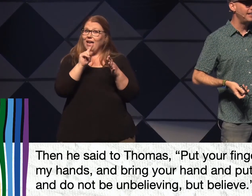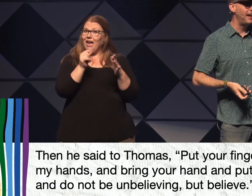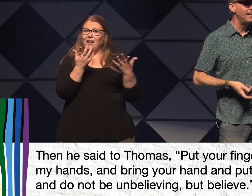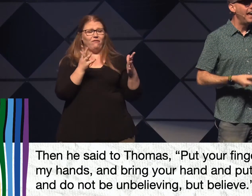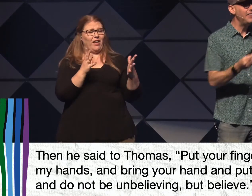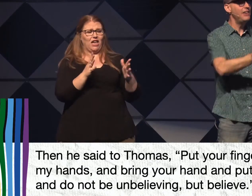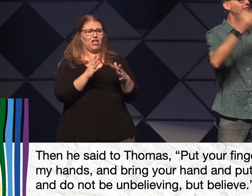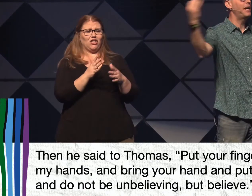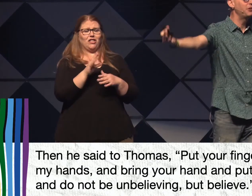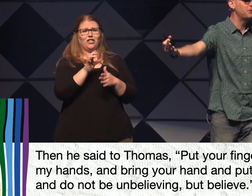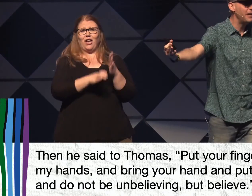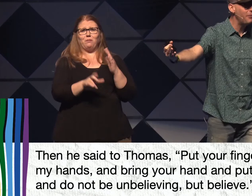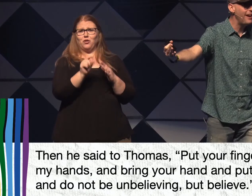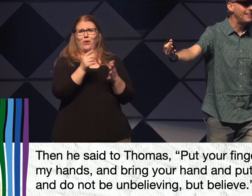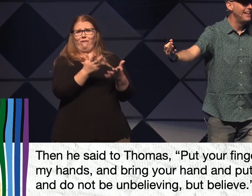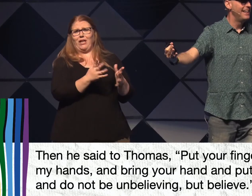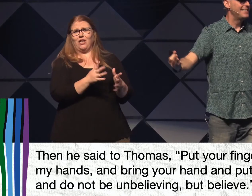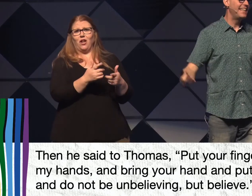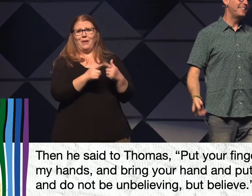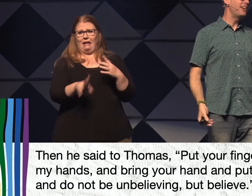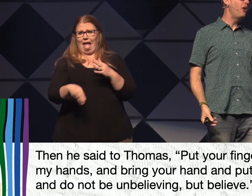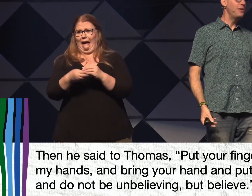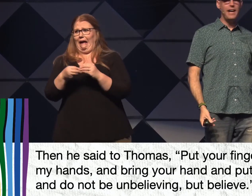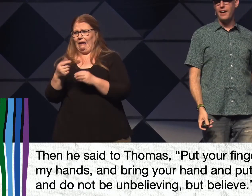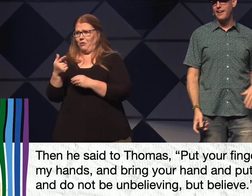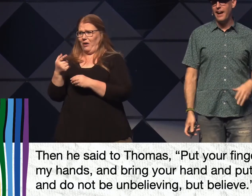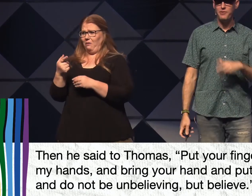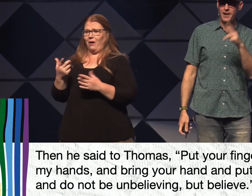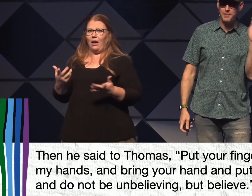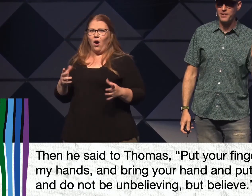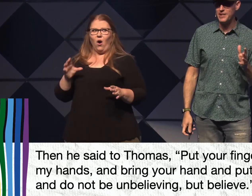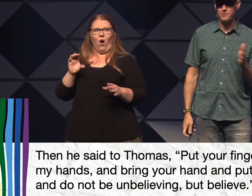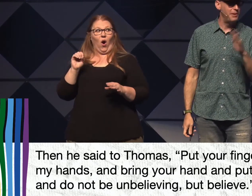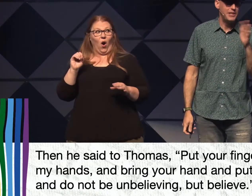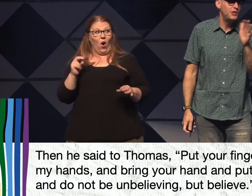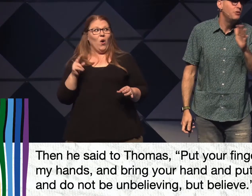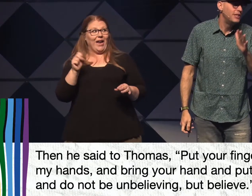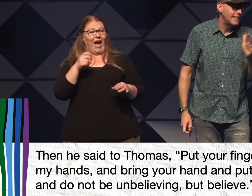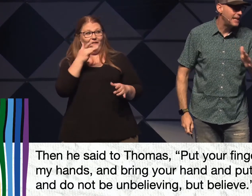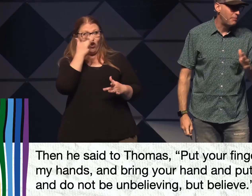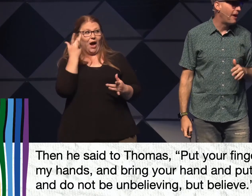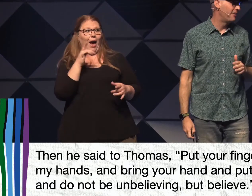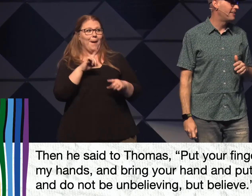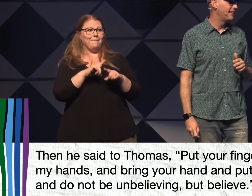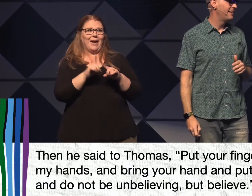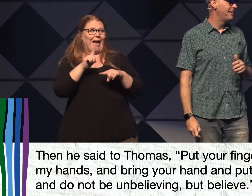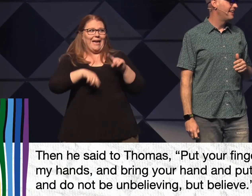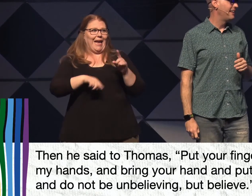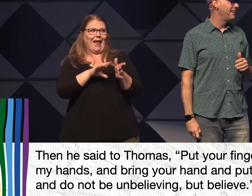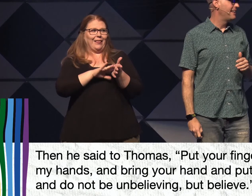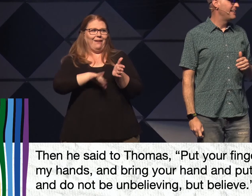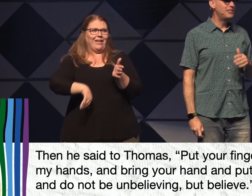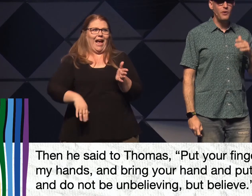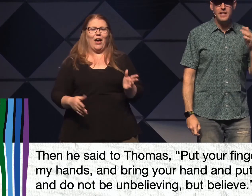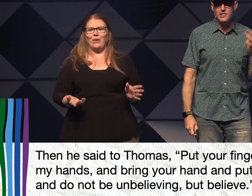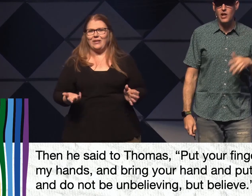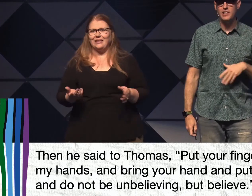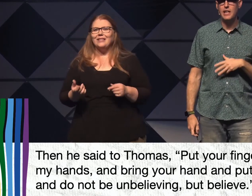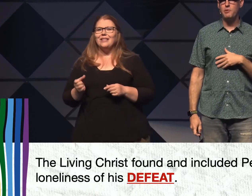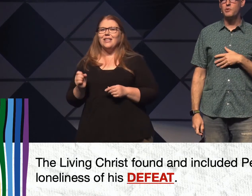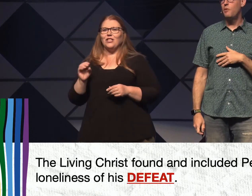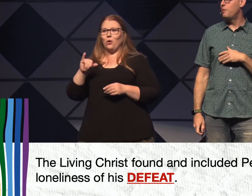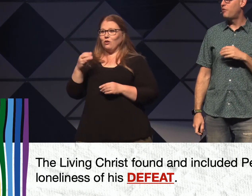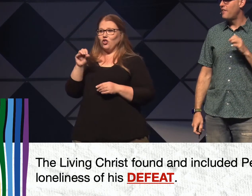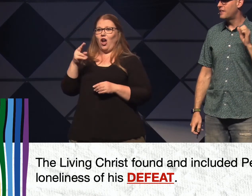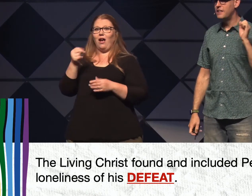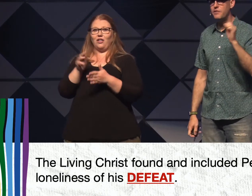set and done. And then you have chapter 21. It's like he's like, oh yeah, I forgot about this one, but it's too good to keep out. And so in John